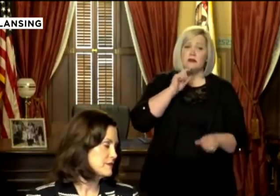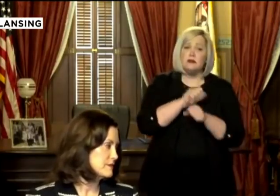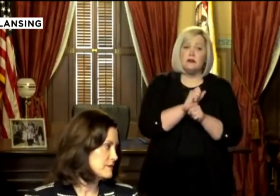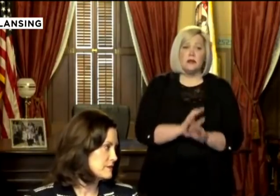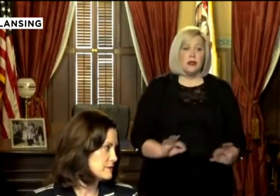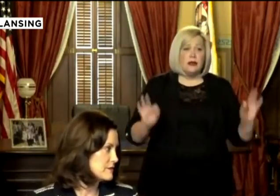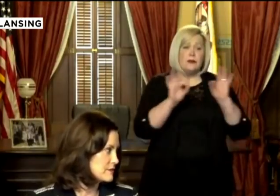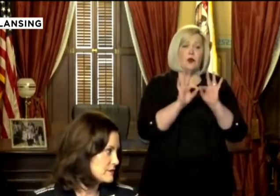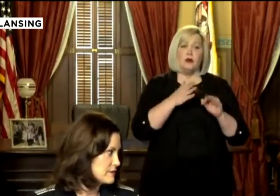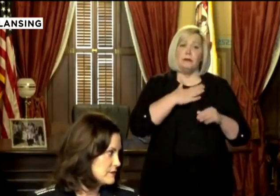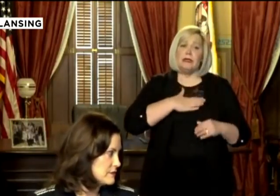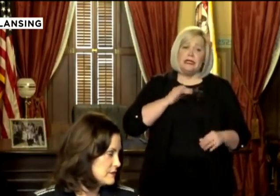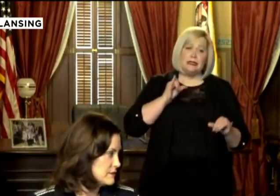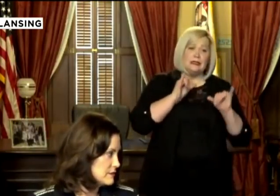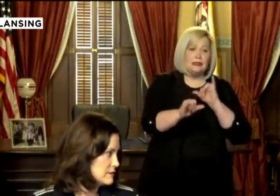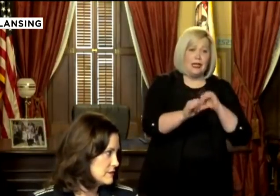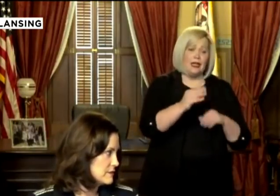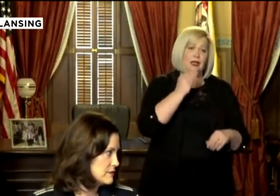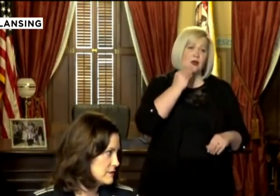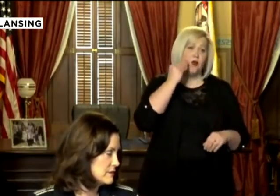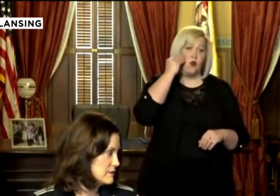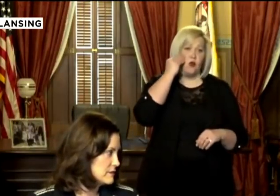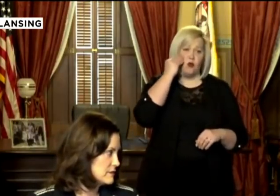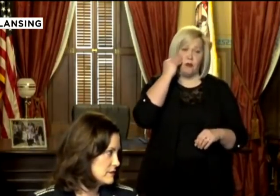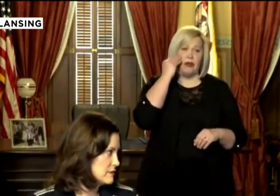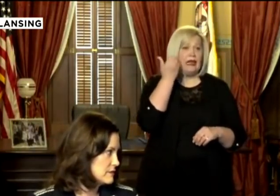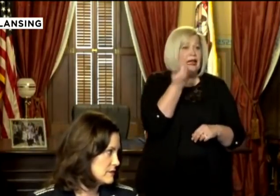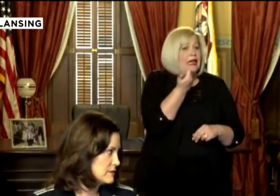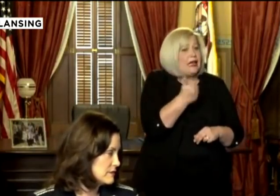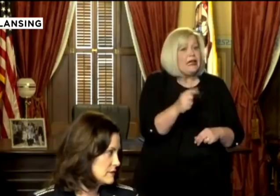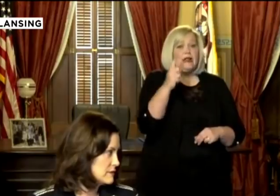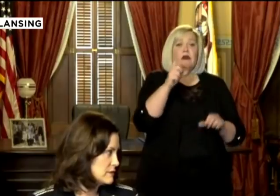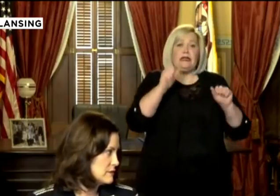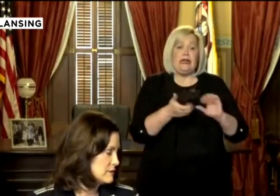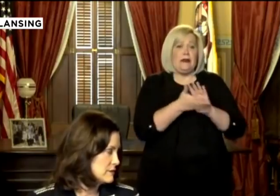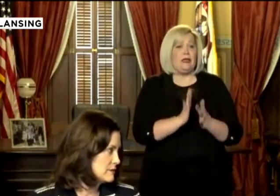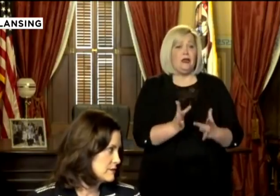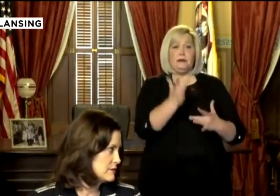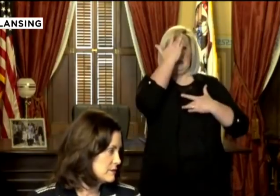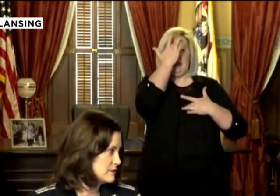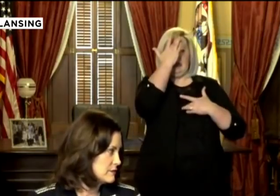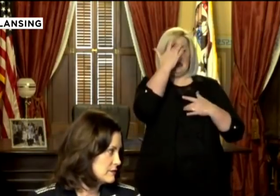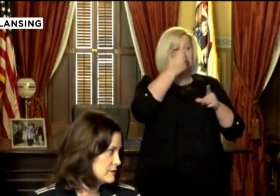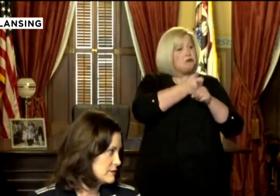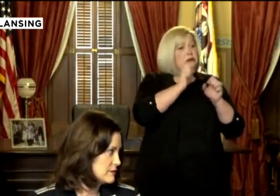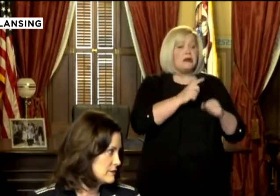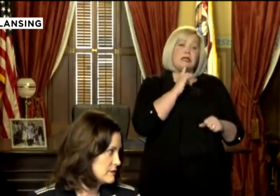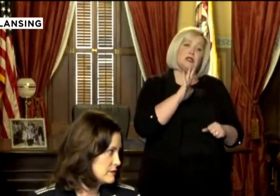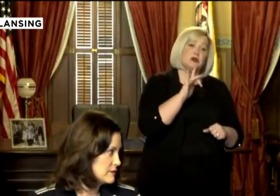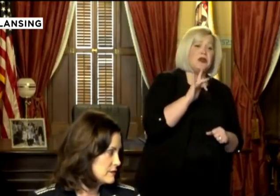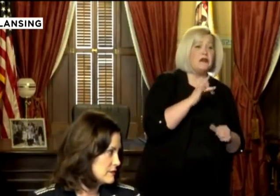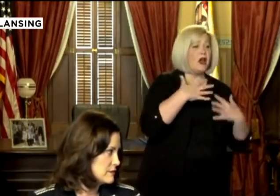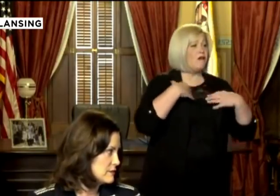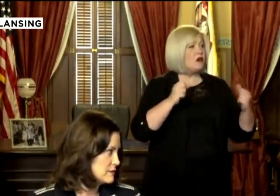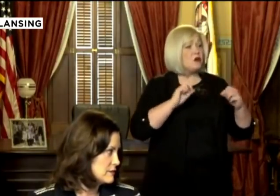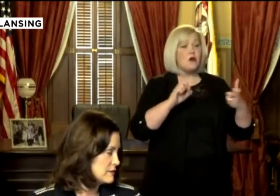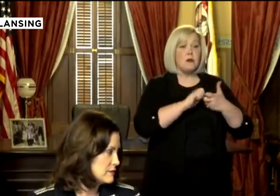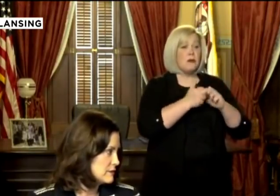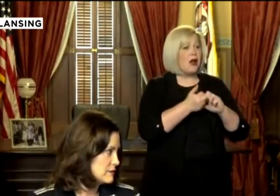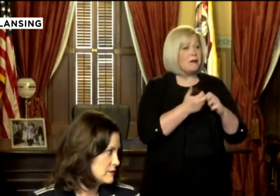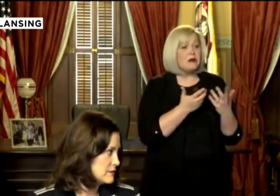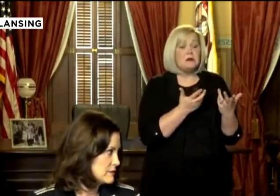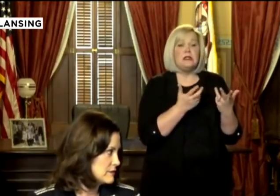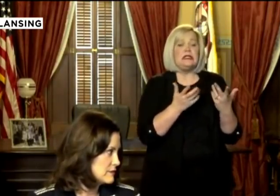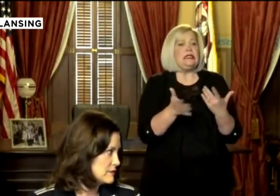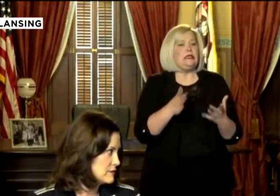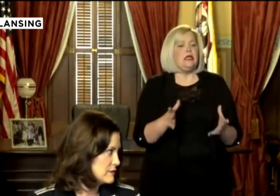that people stay home. No one is immune. You can be 25 years old, healthy, no medical problems. You can easily get